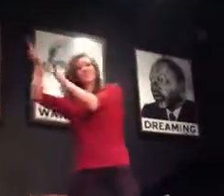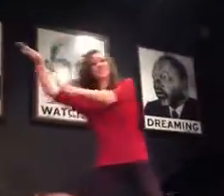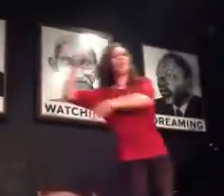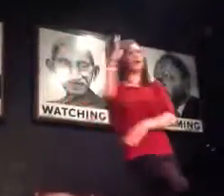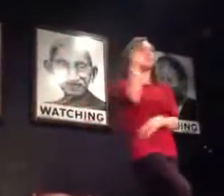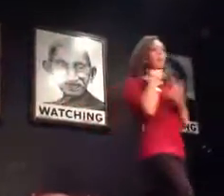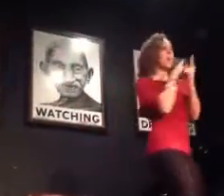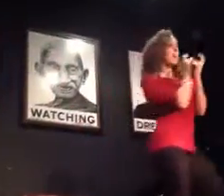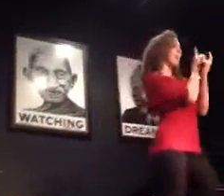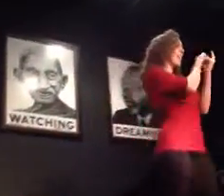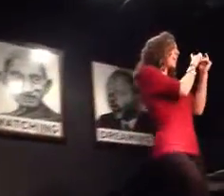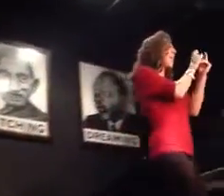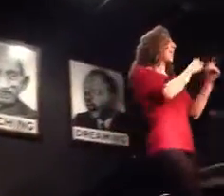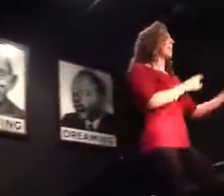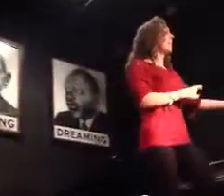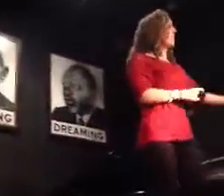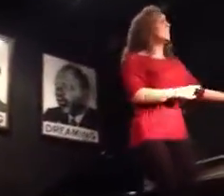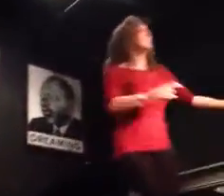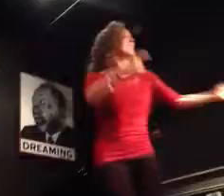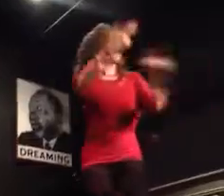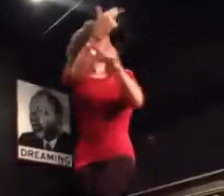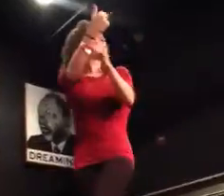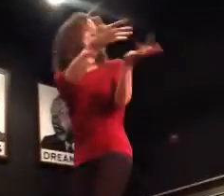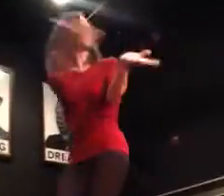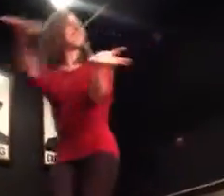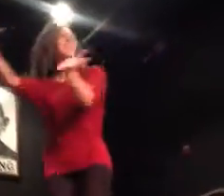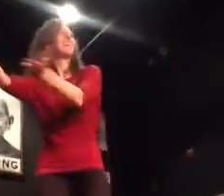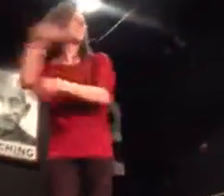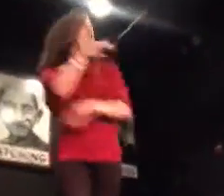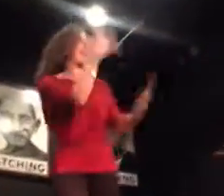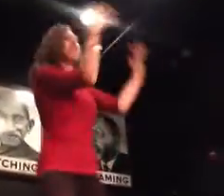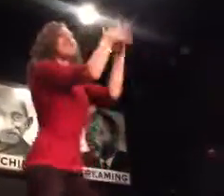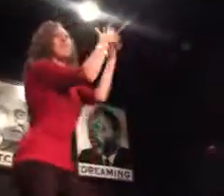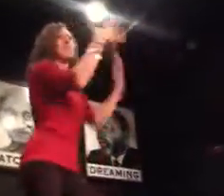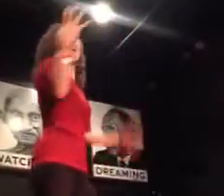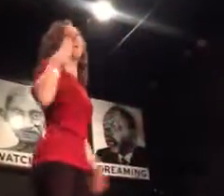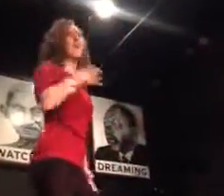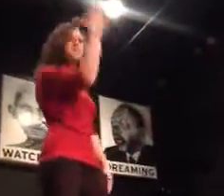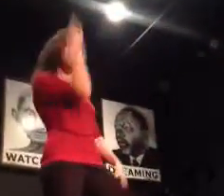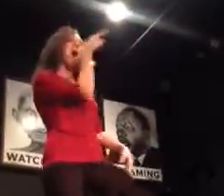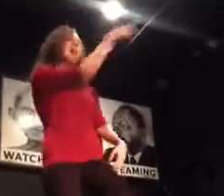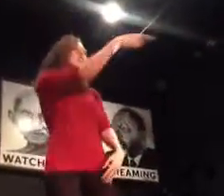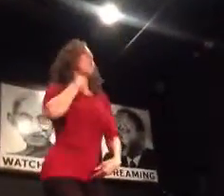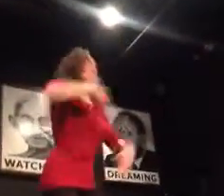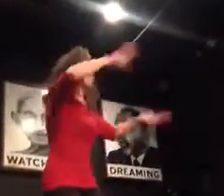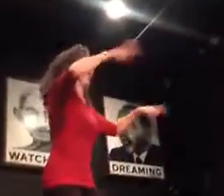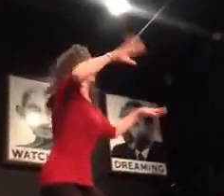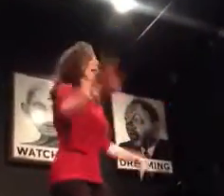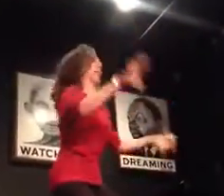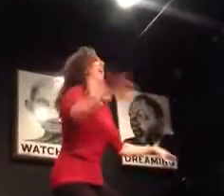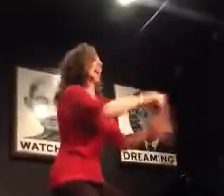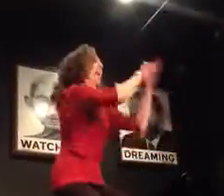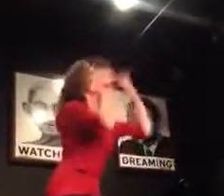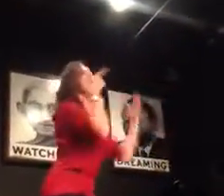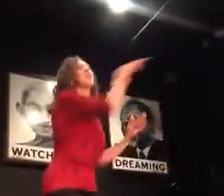why I'm walking in your grill, trying to get you to a hotel. You must be a football coach, the way you got me playing the field. So baby, give me